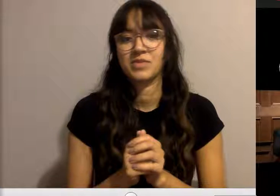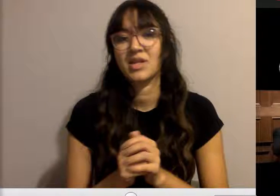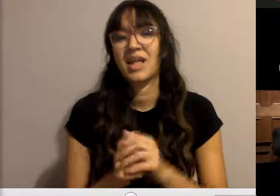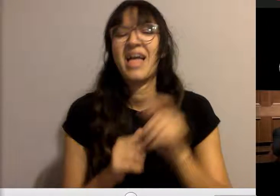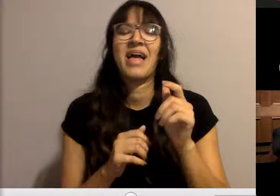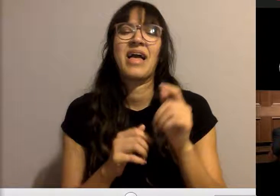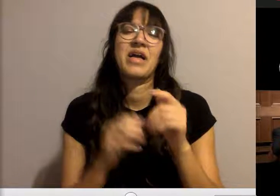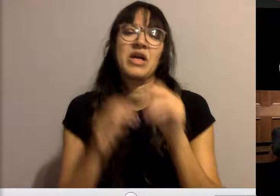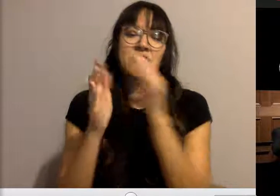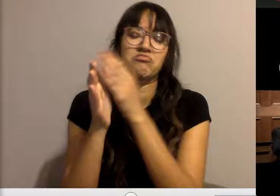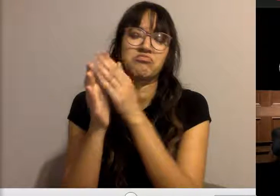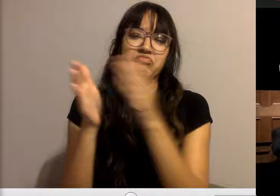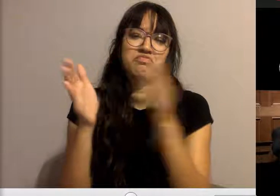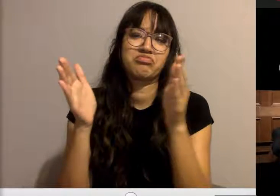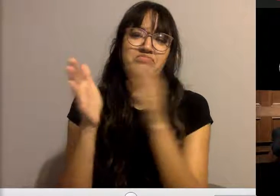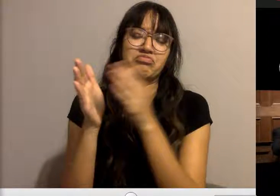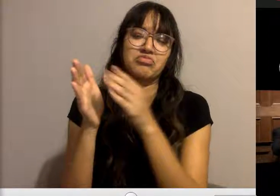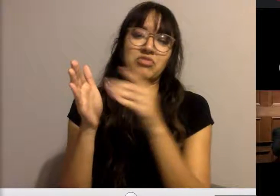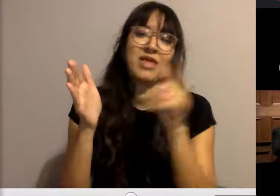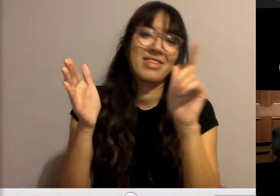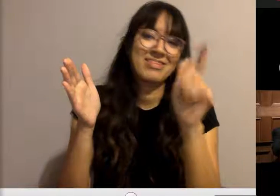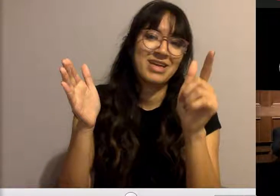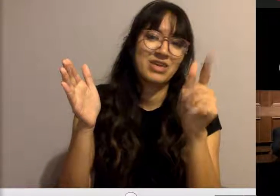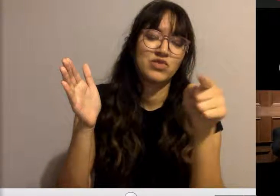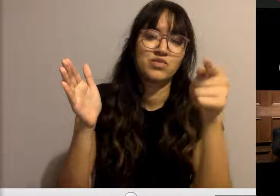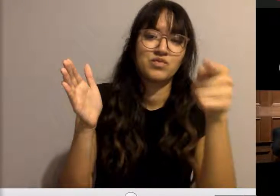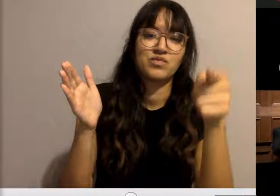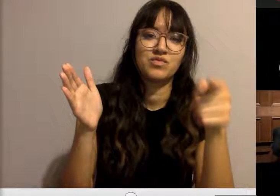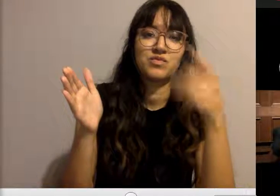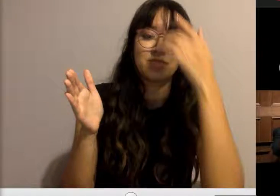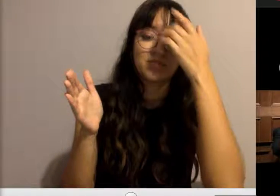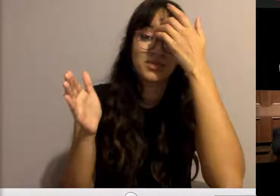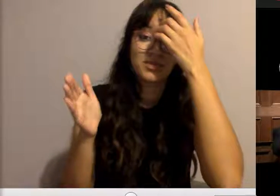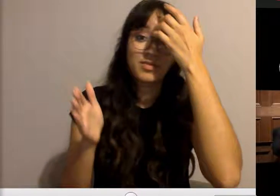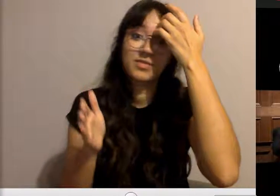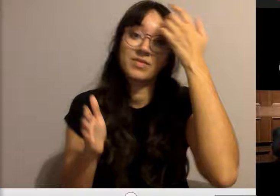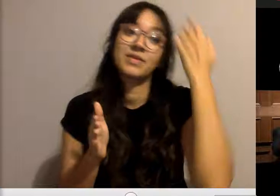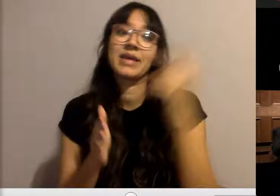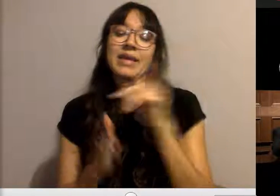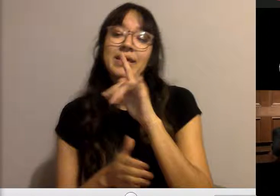And of course, bronze, you make it tin plus copper. If you're not so